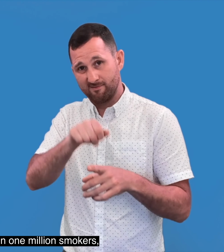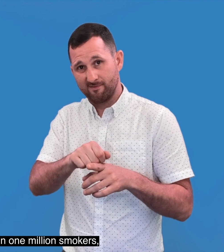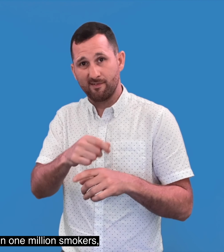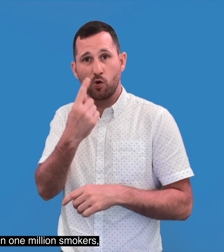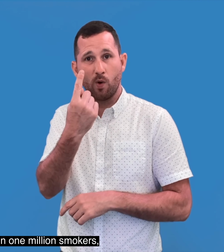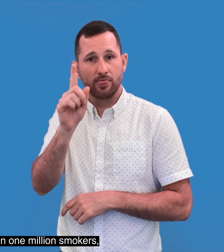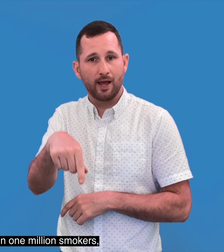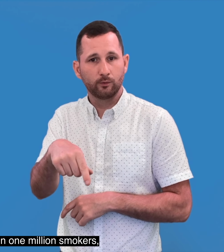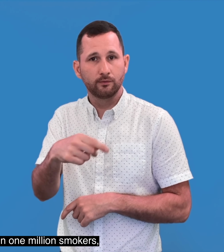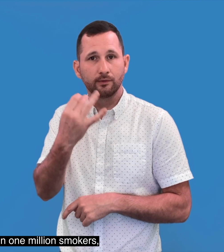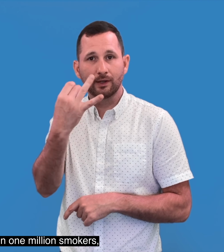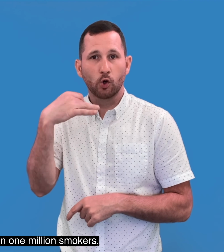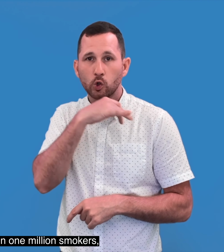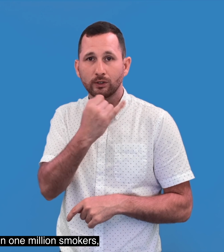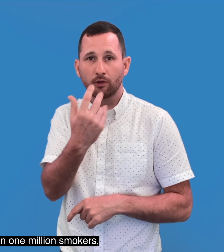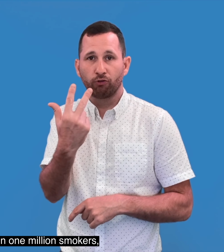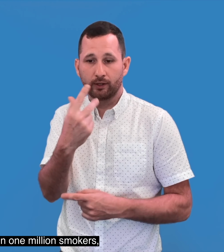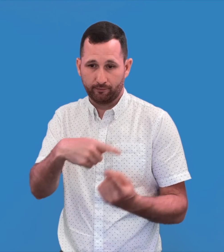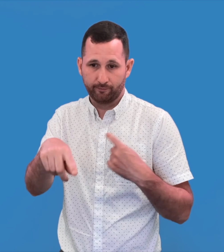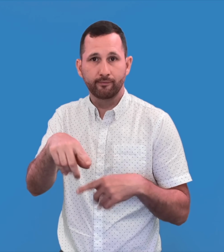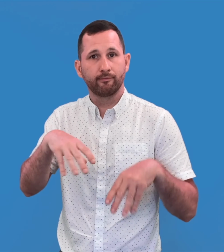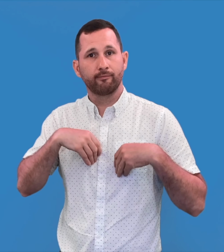1,763 cases in 1 million smokers,